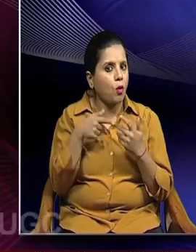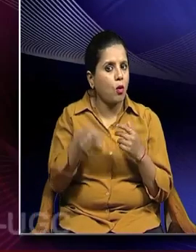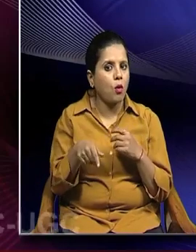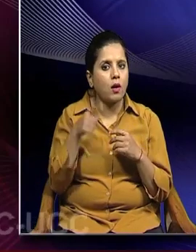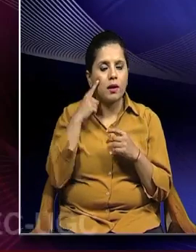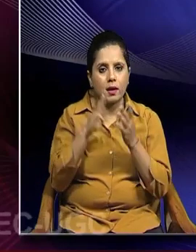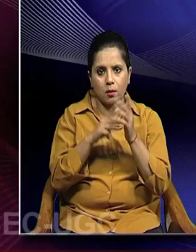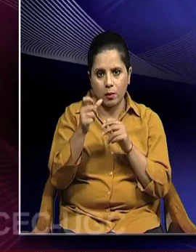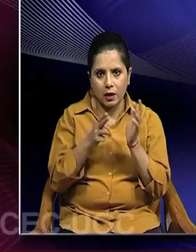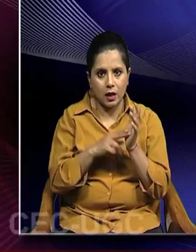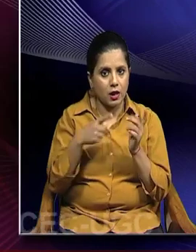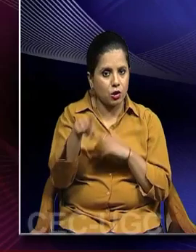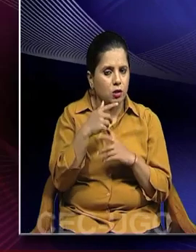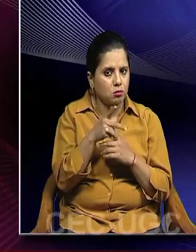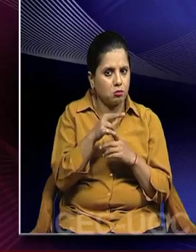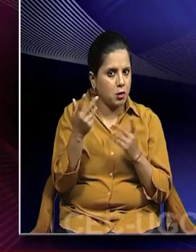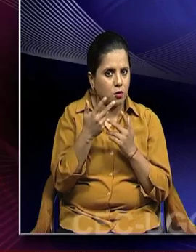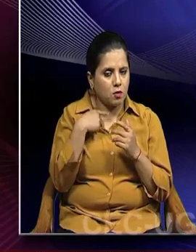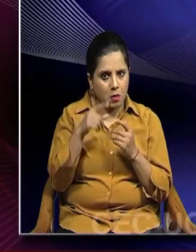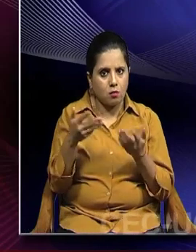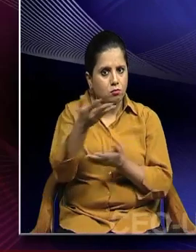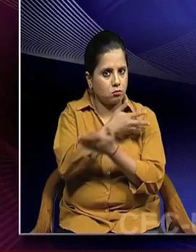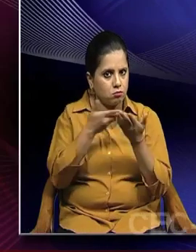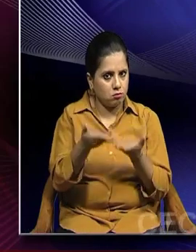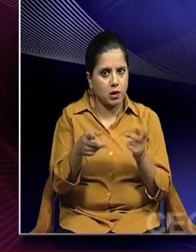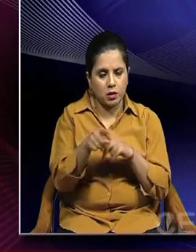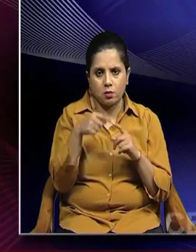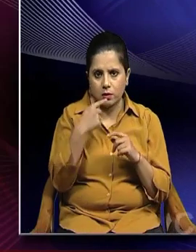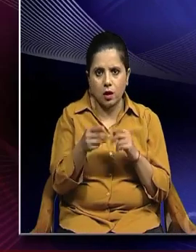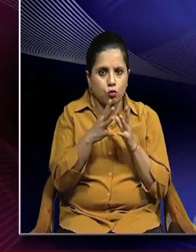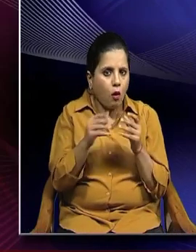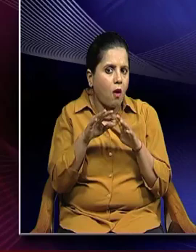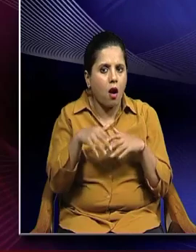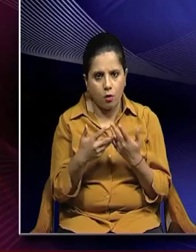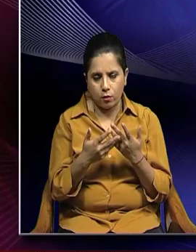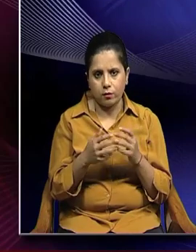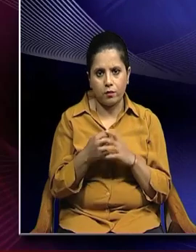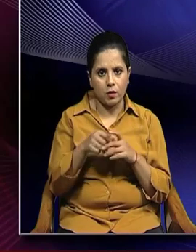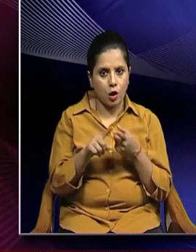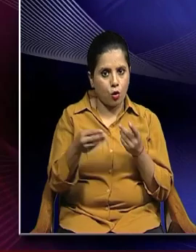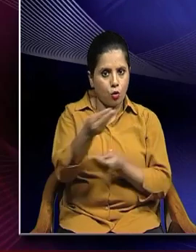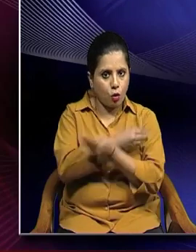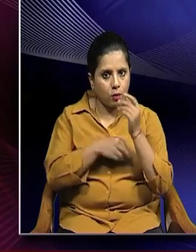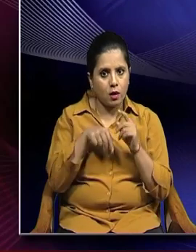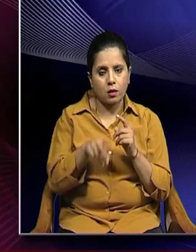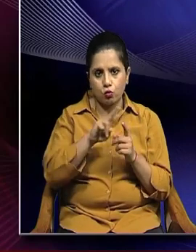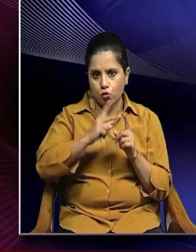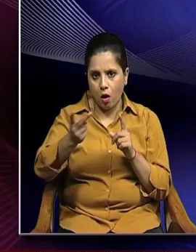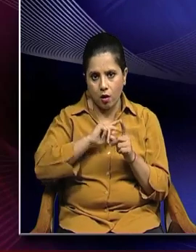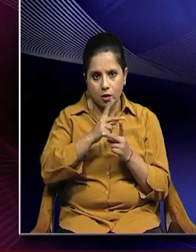This is something which we need to discuss here only. The economistic and transactional approaches, they